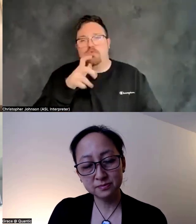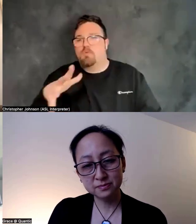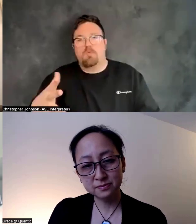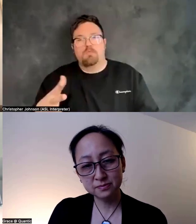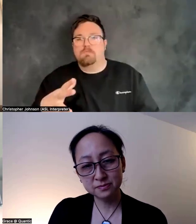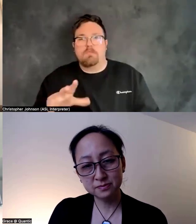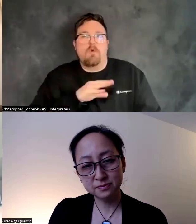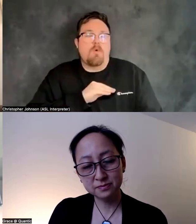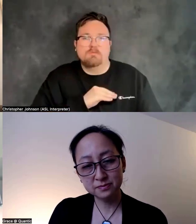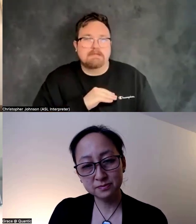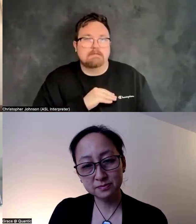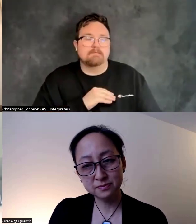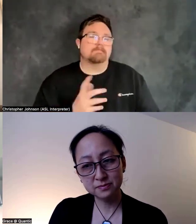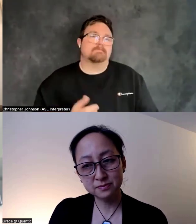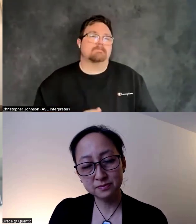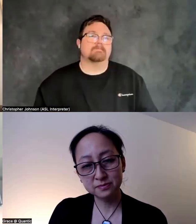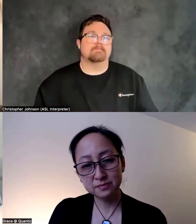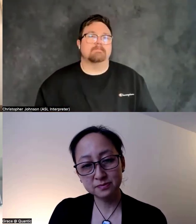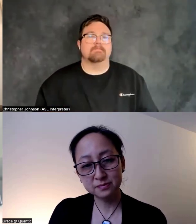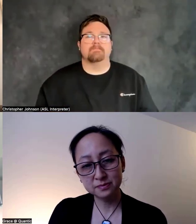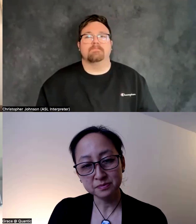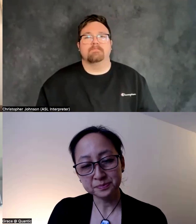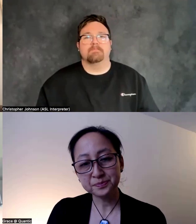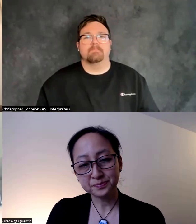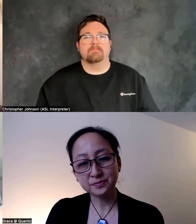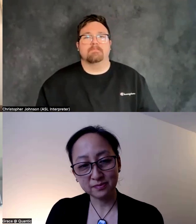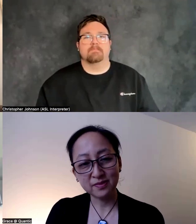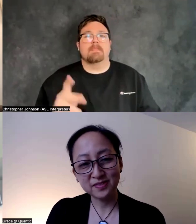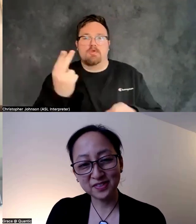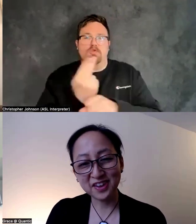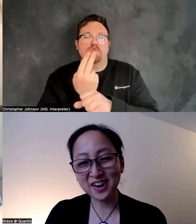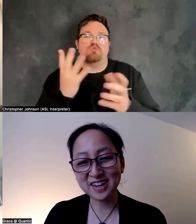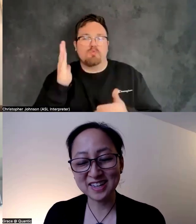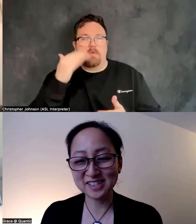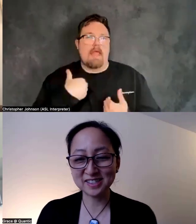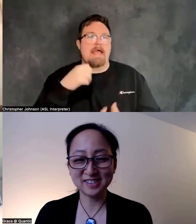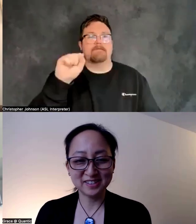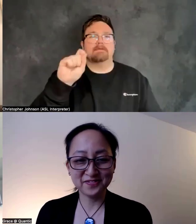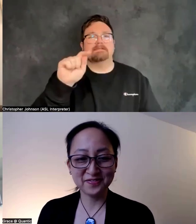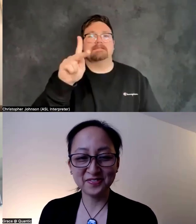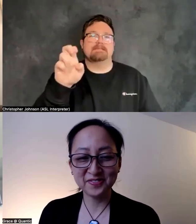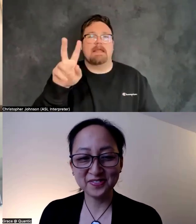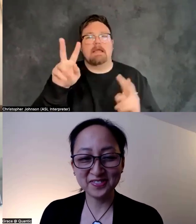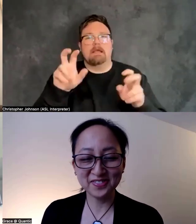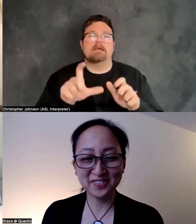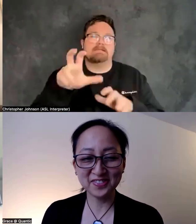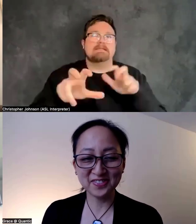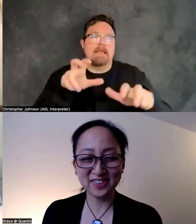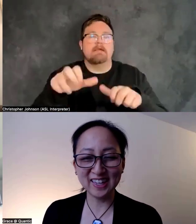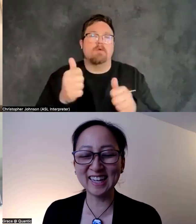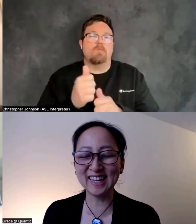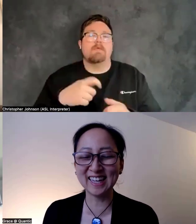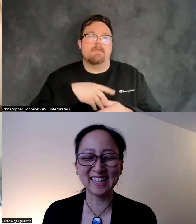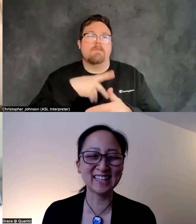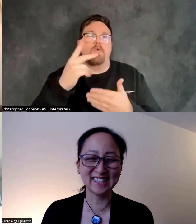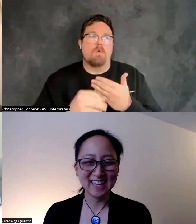person or company having a majority of the stake in the platform. So, yeah. Right. You can find us at hotornot.wtf. Yes, thank you.